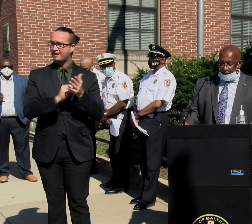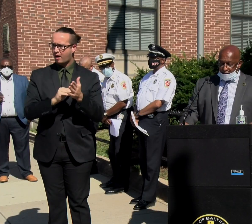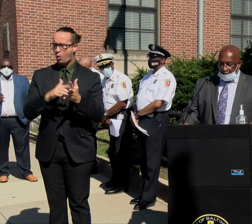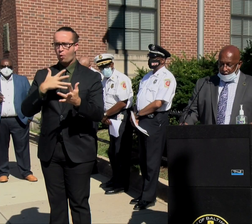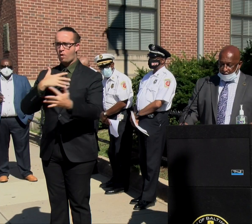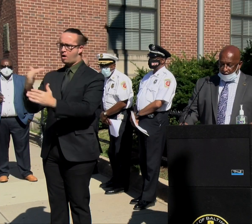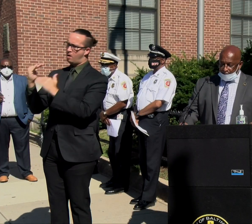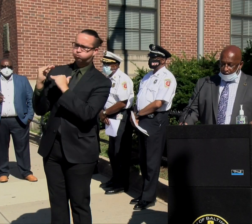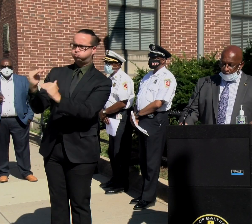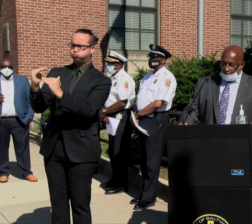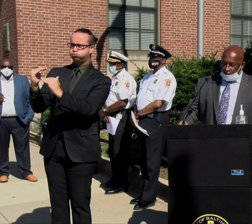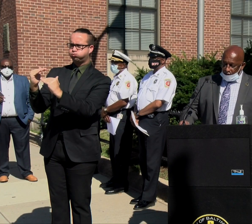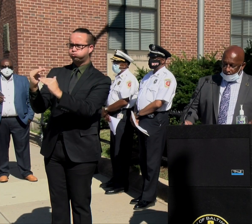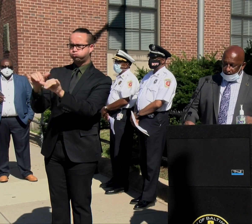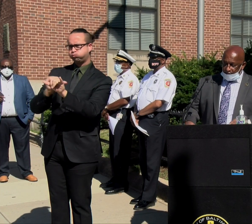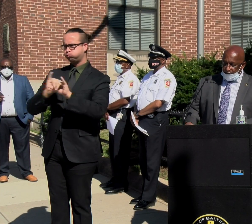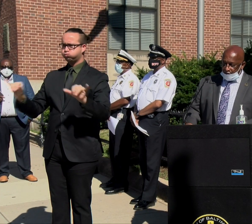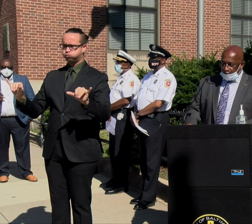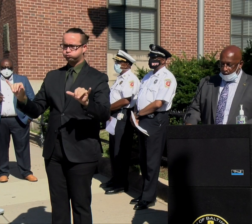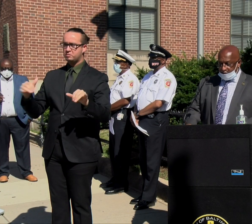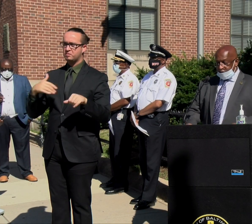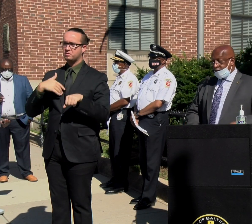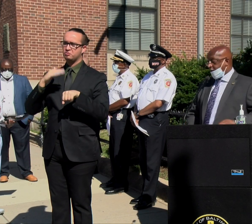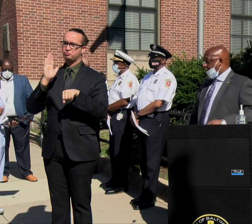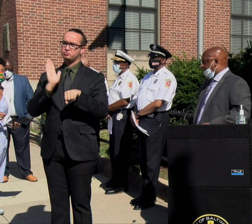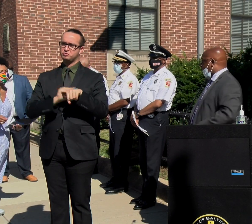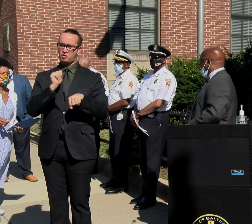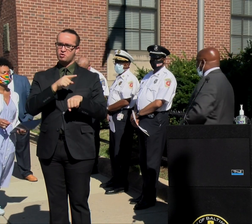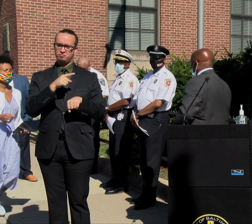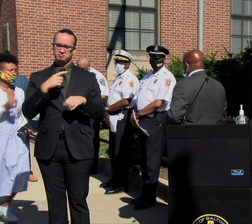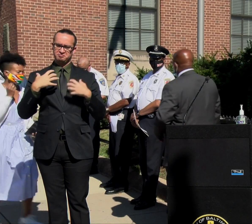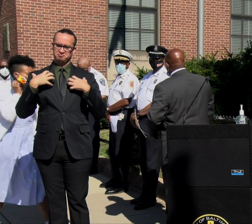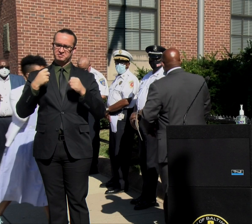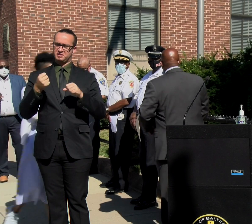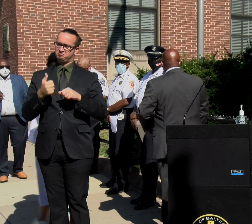Letitia DeRosa to update you on our COVID-19 responses.